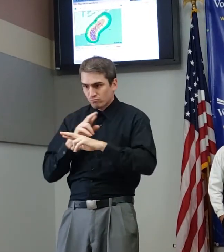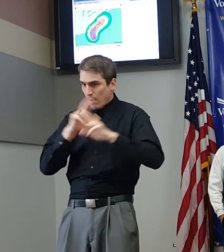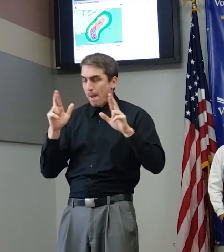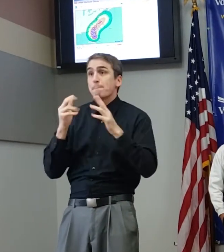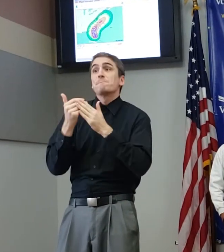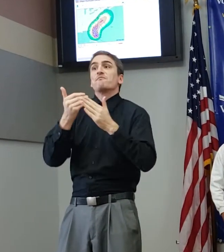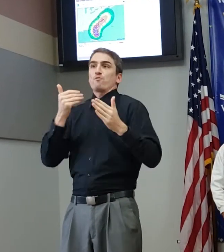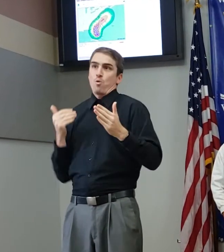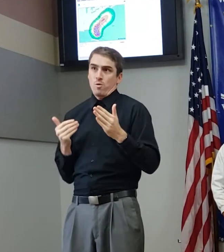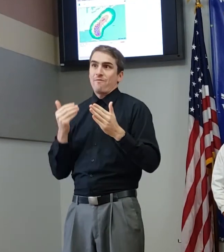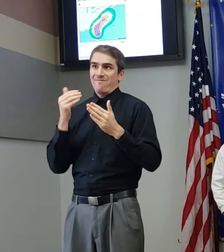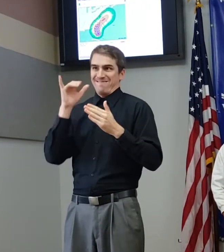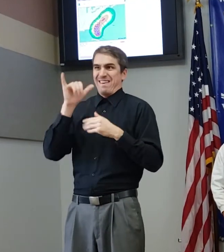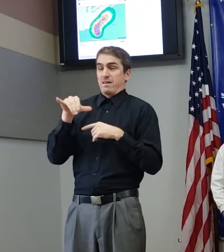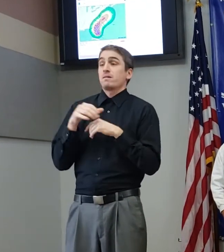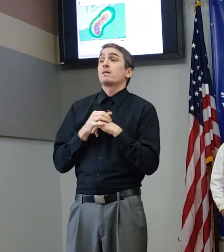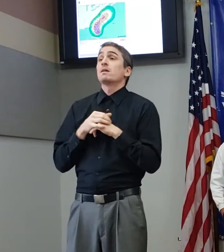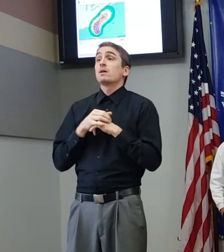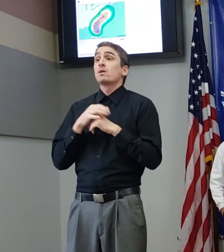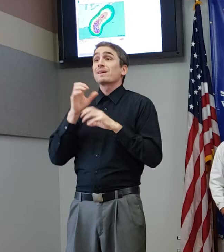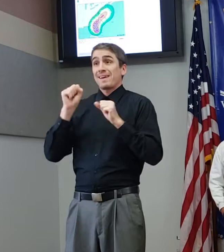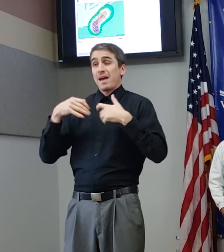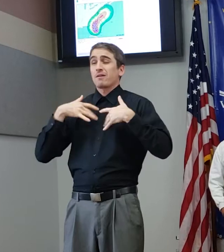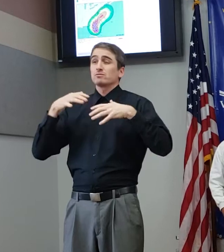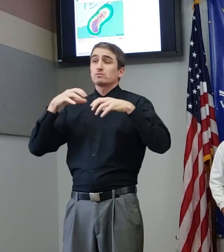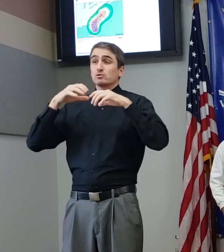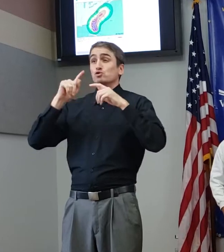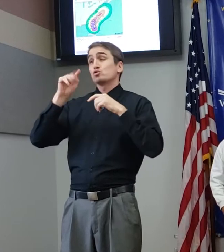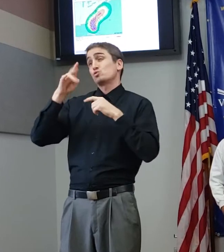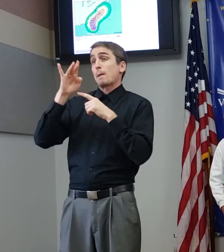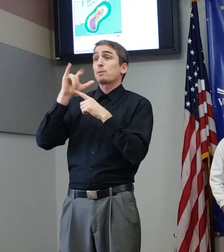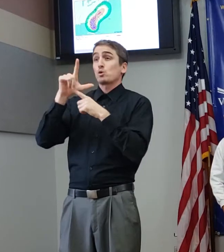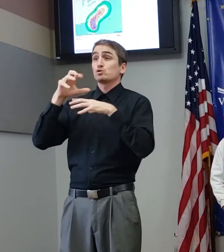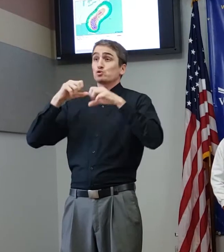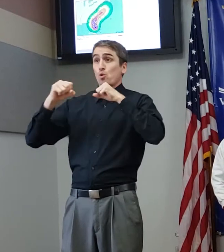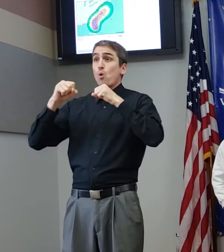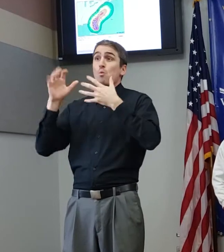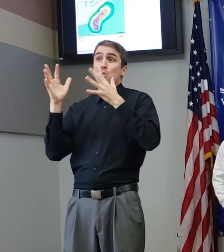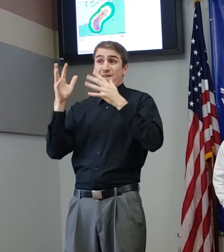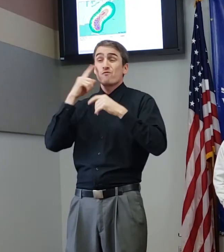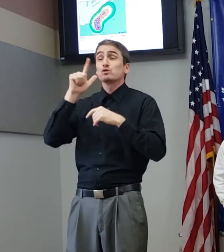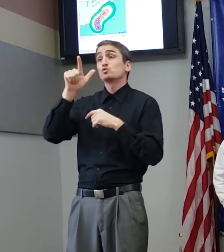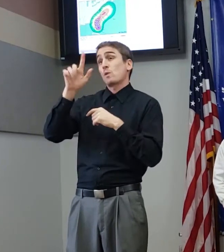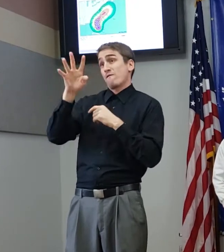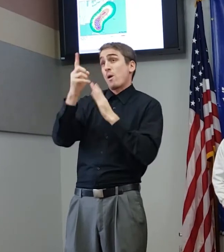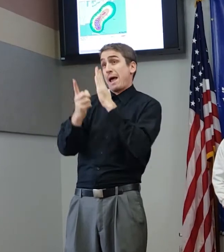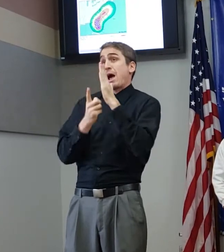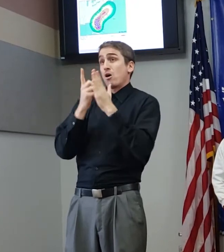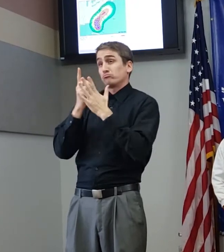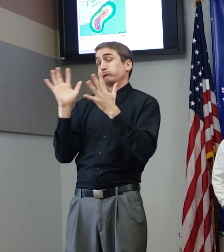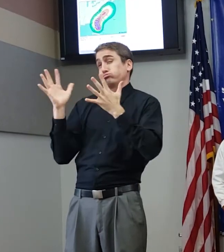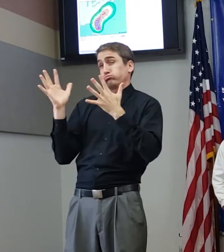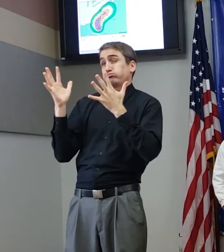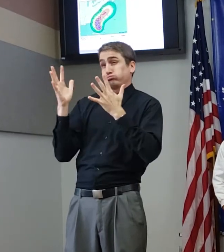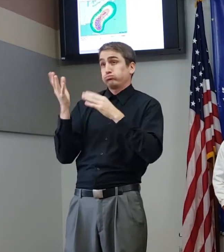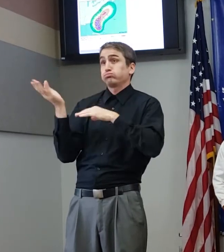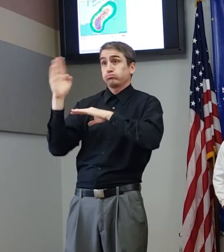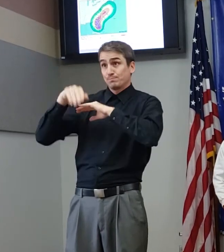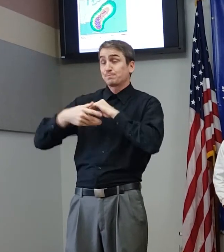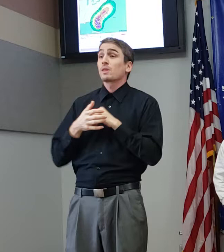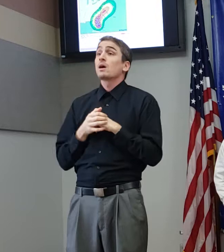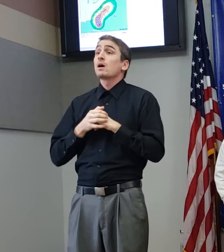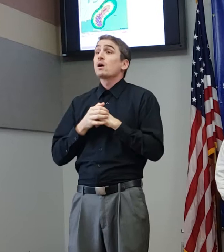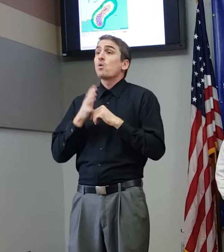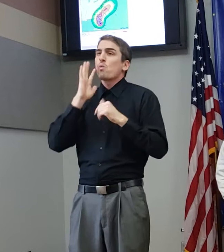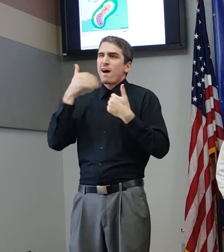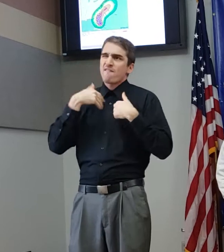that. And we could have those tropical storm force winds for approximately 24 hours. We are anticipating approximately 4 to 6